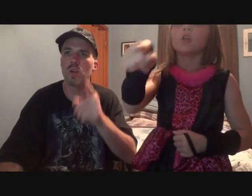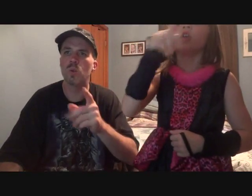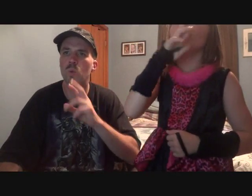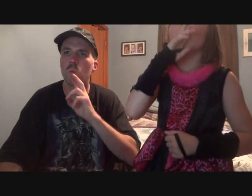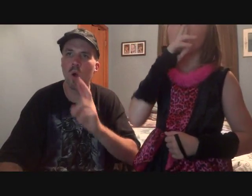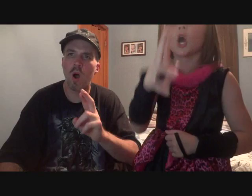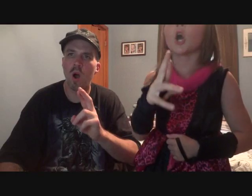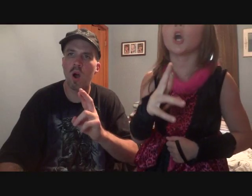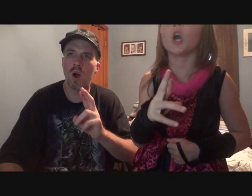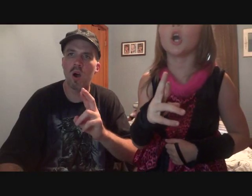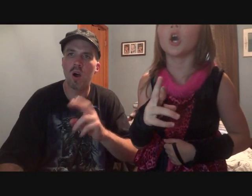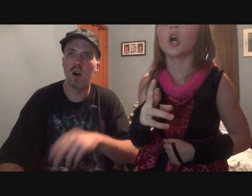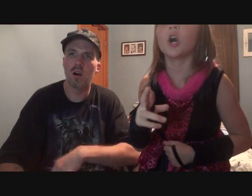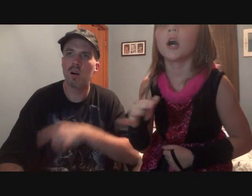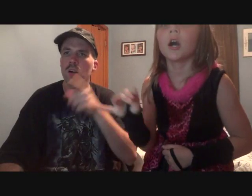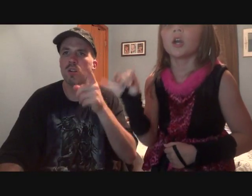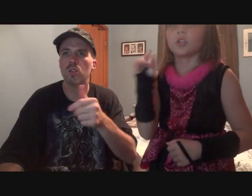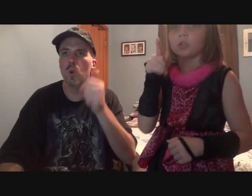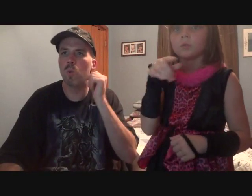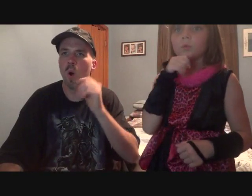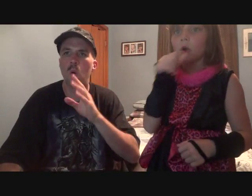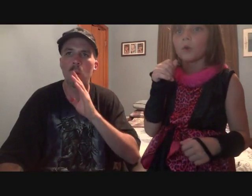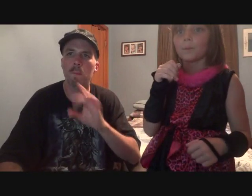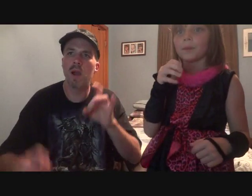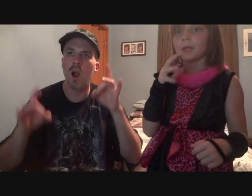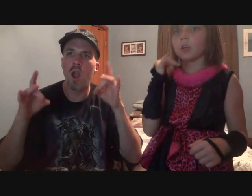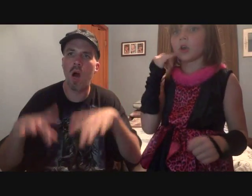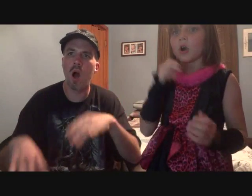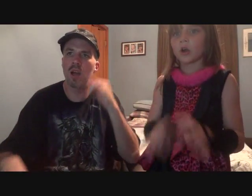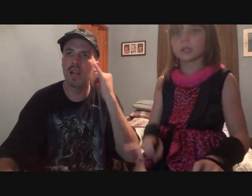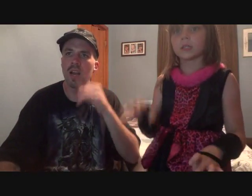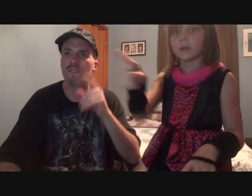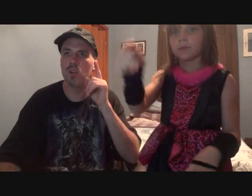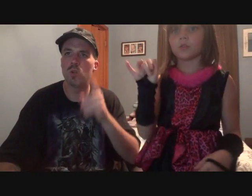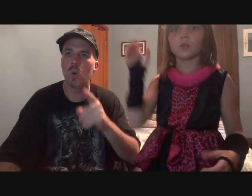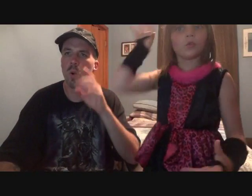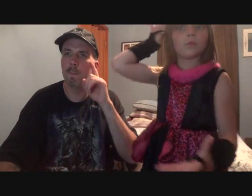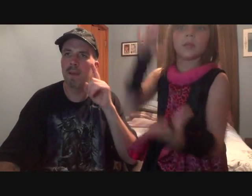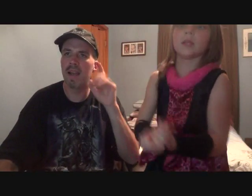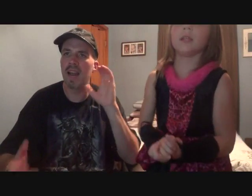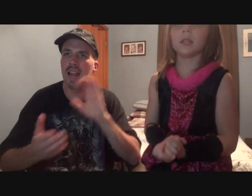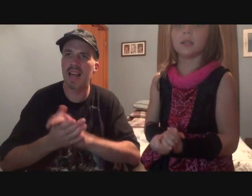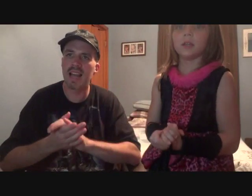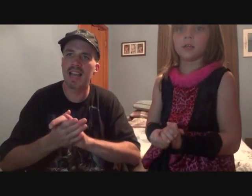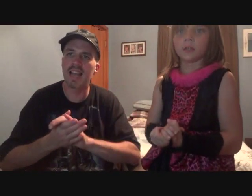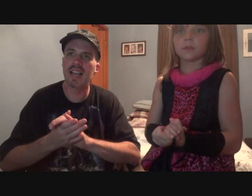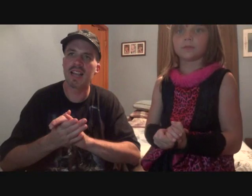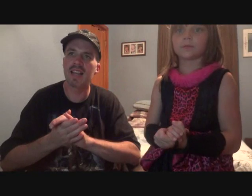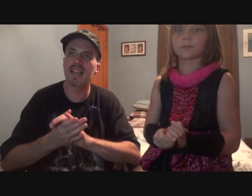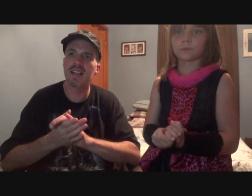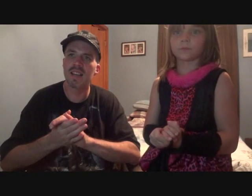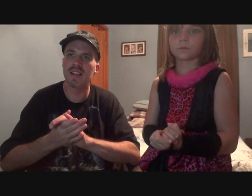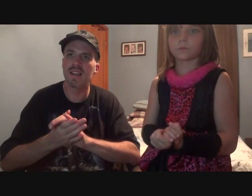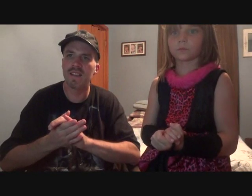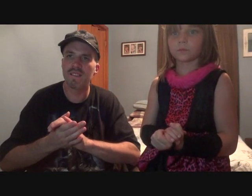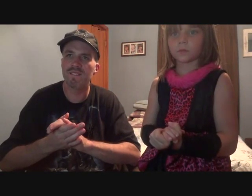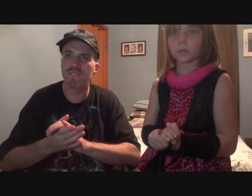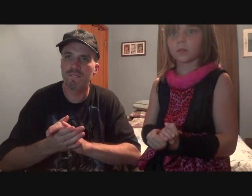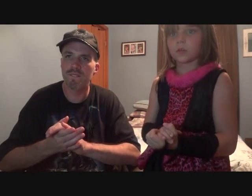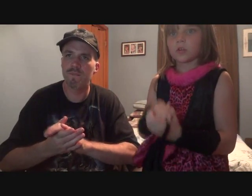you are You won't be lost if you believe Oh,